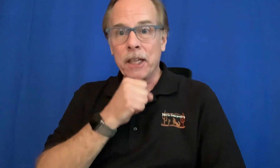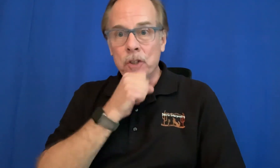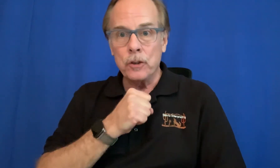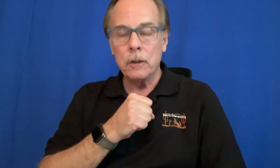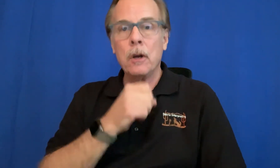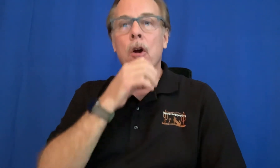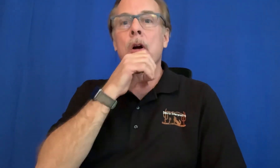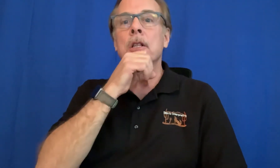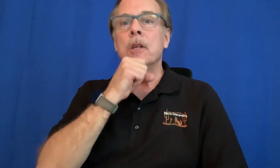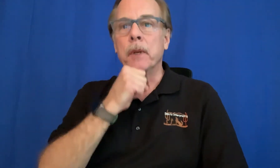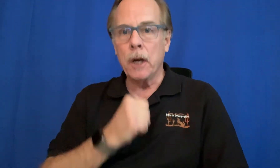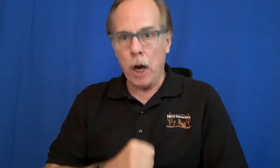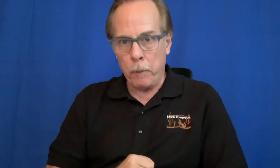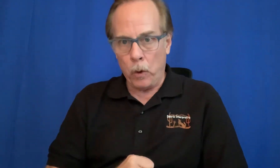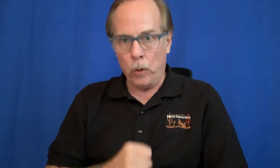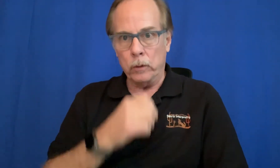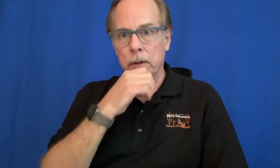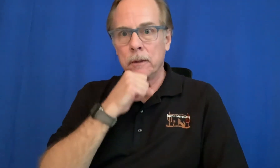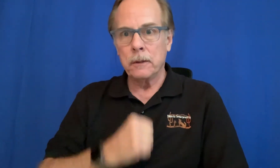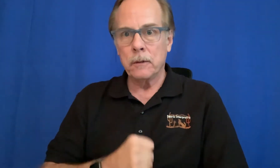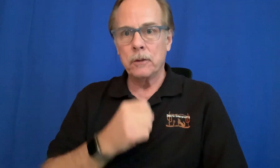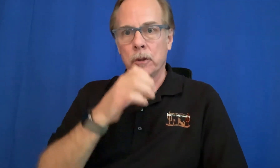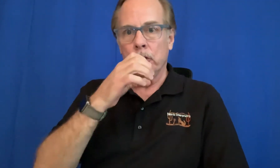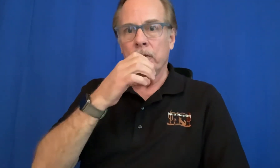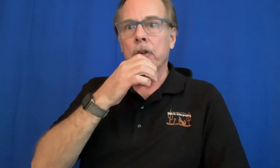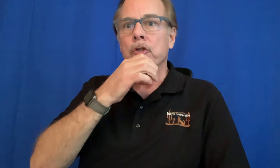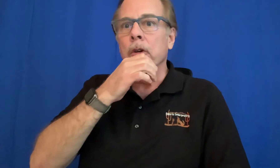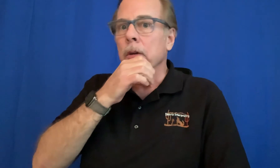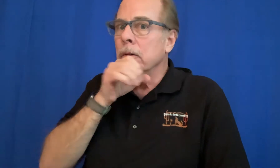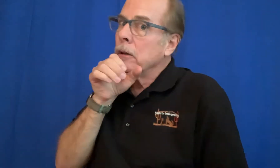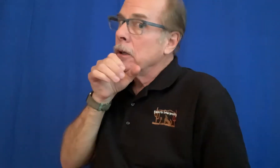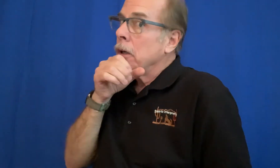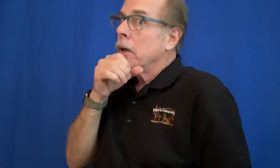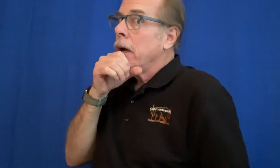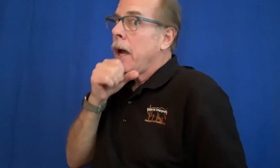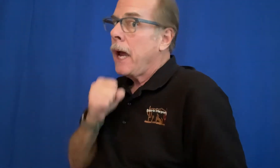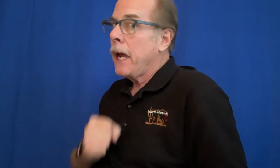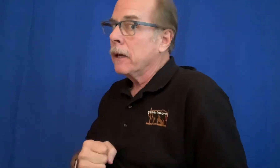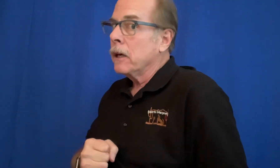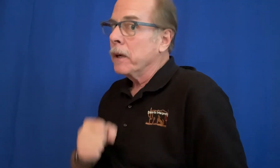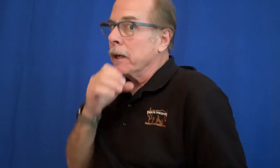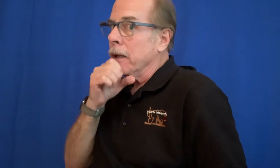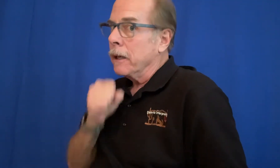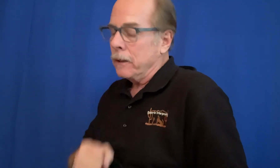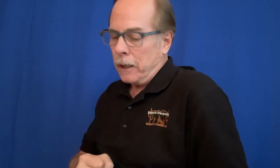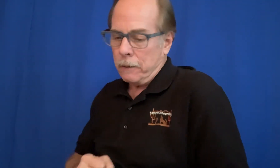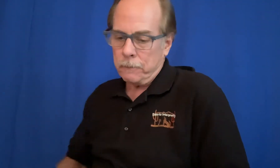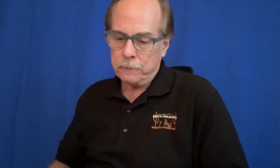Age, to become old. So you've got your hand coming down like that.